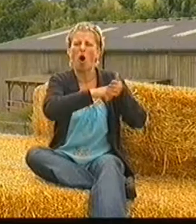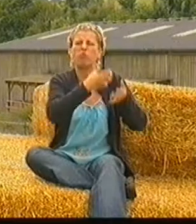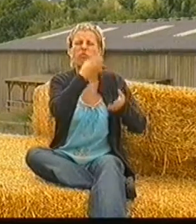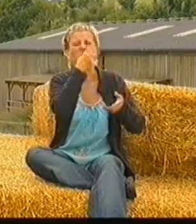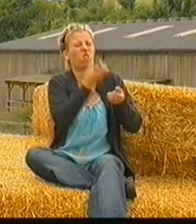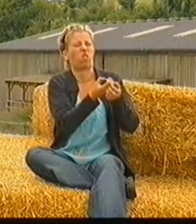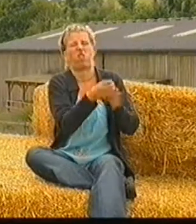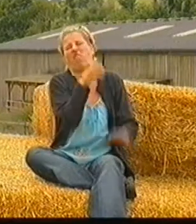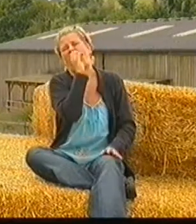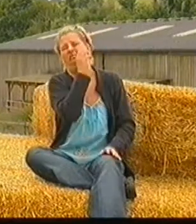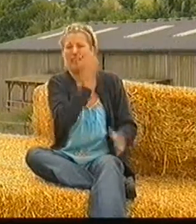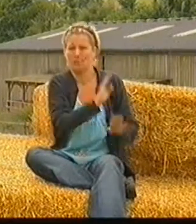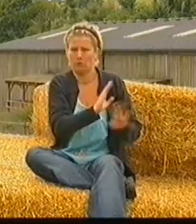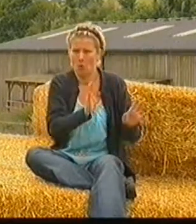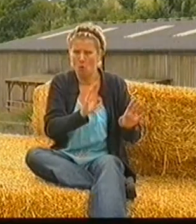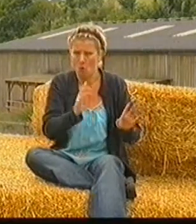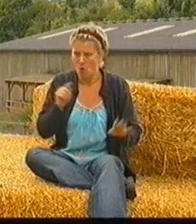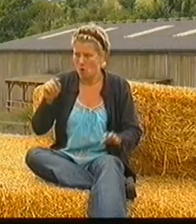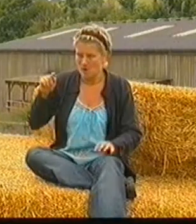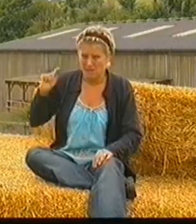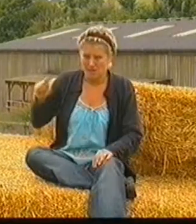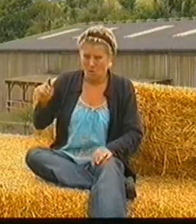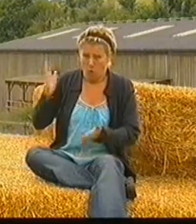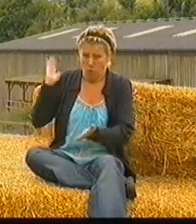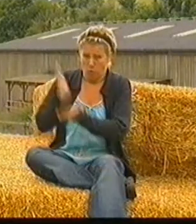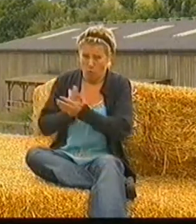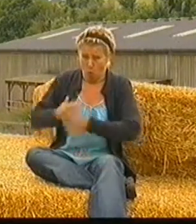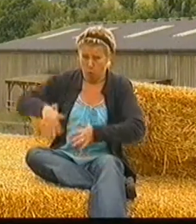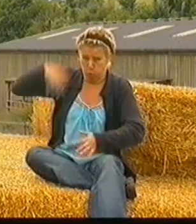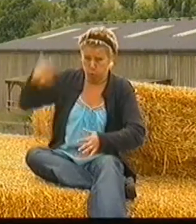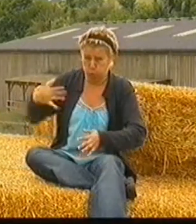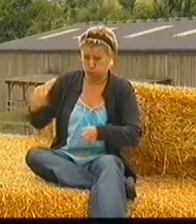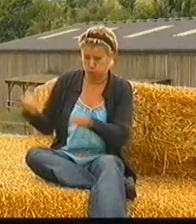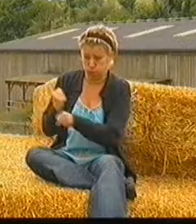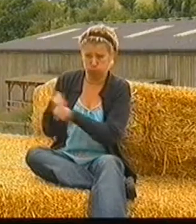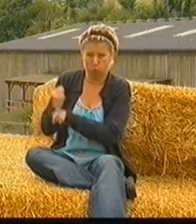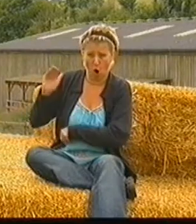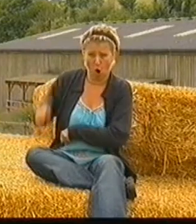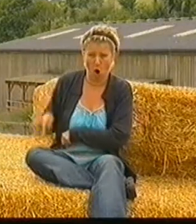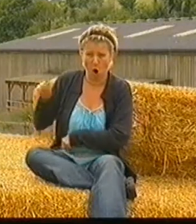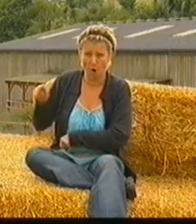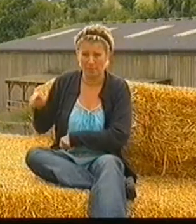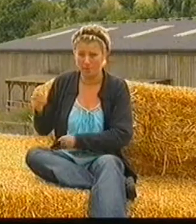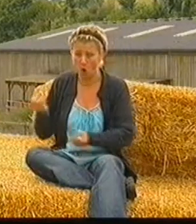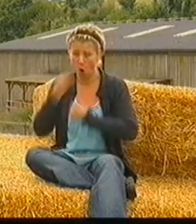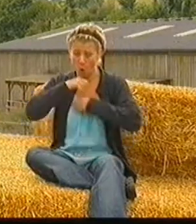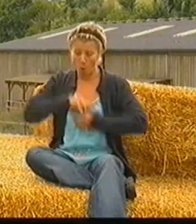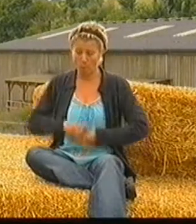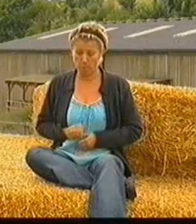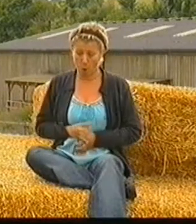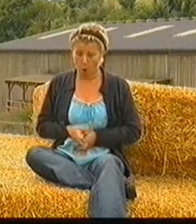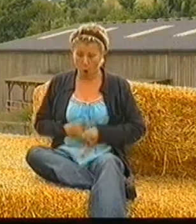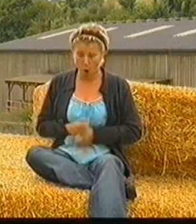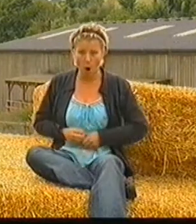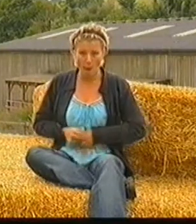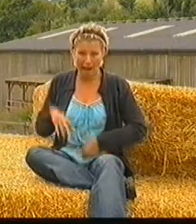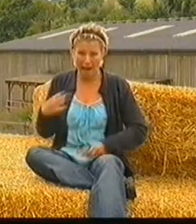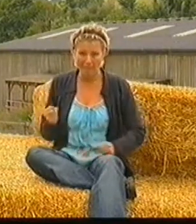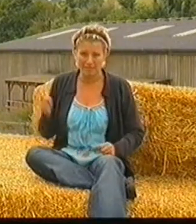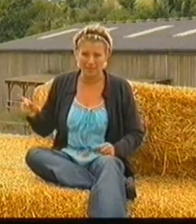must understand, this was not the ordinary weak fizzy cider one buys in a store. It was the real stuff.